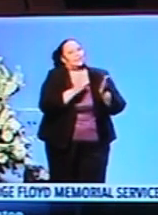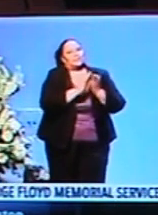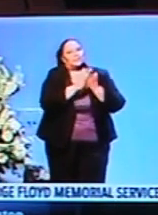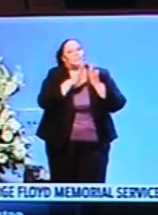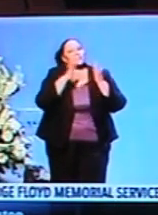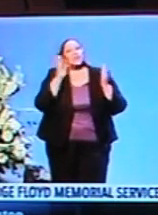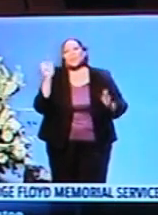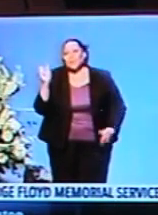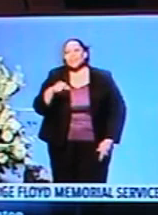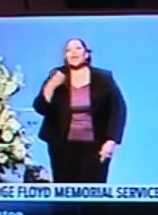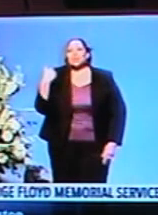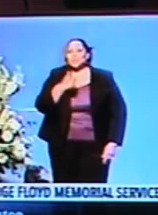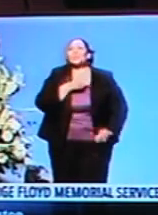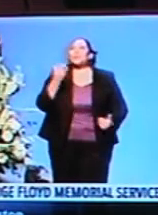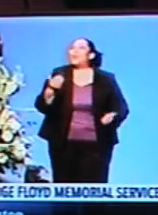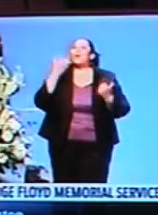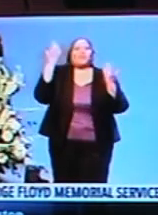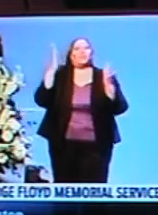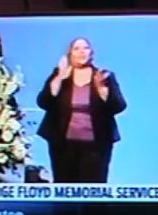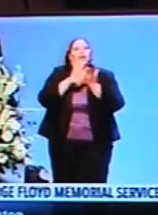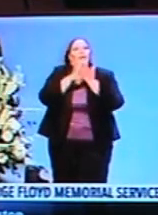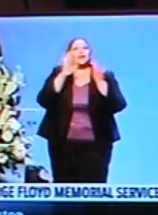praise. Oh yes, we offer